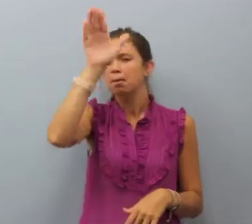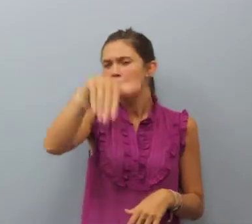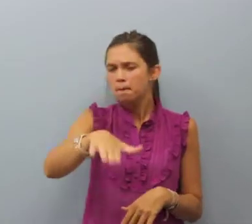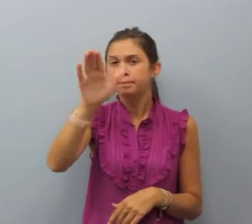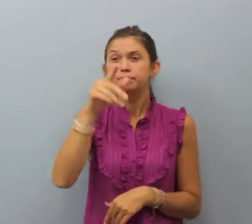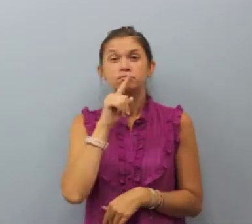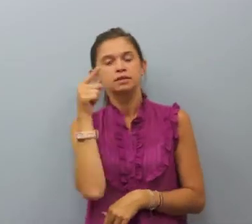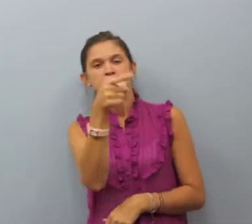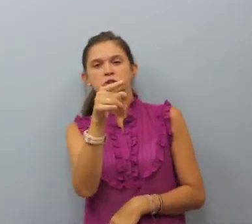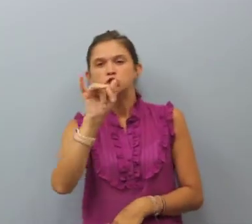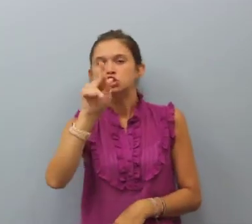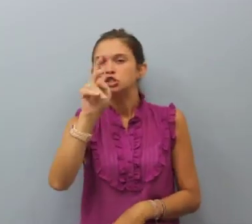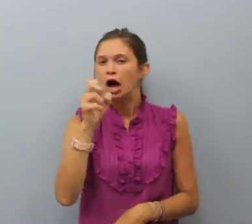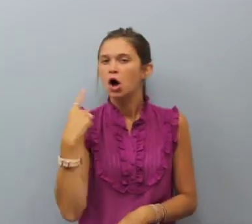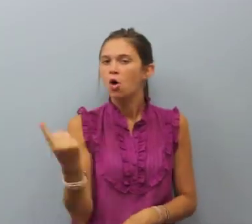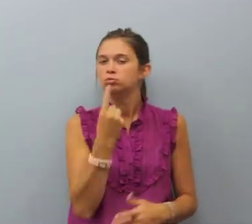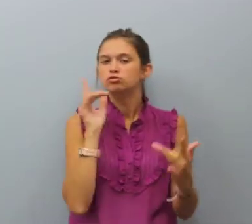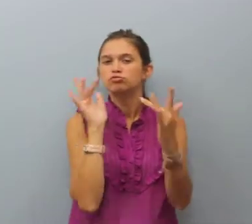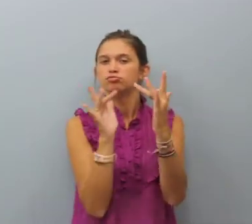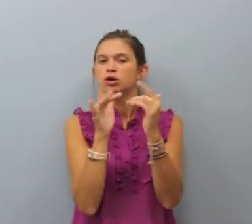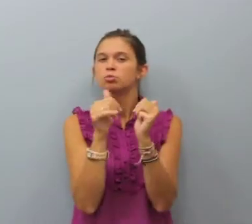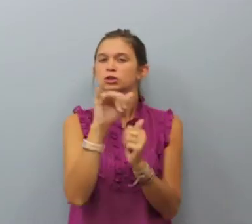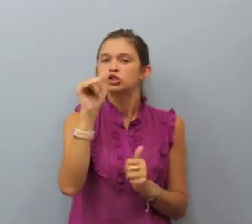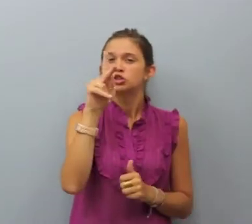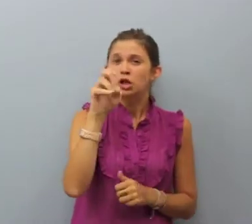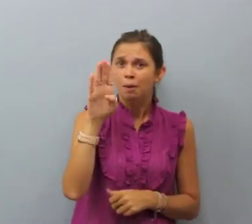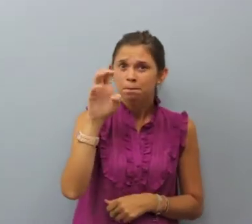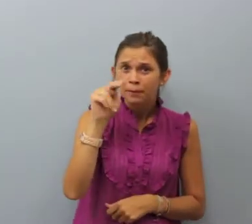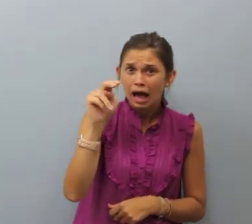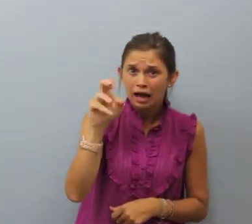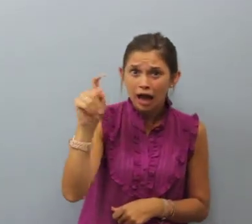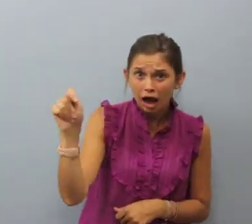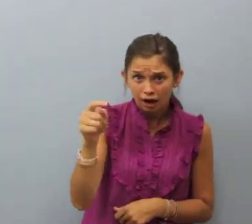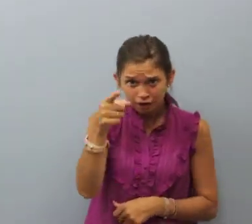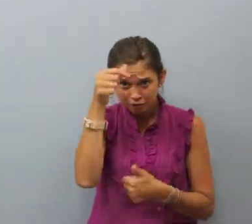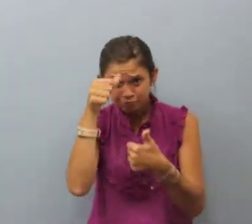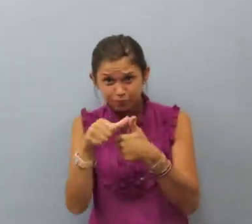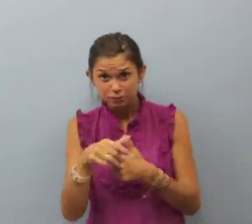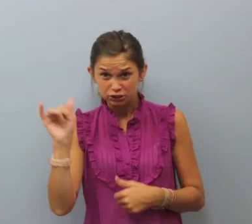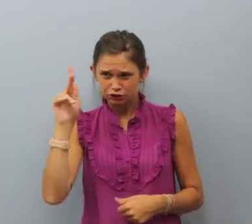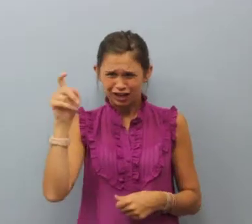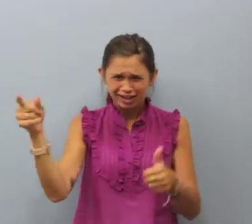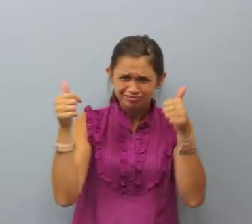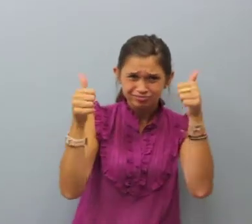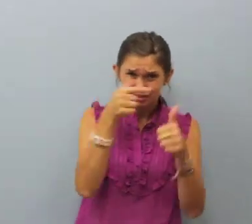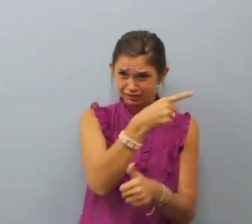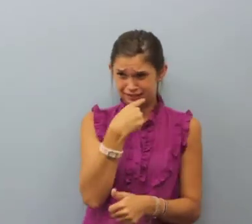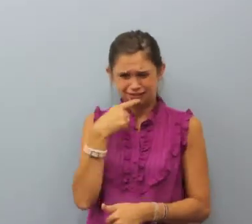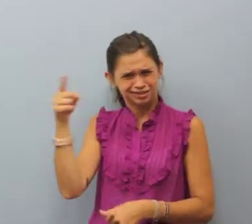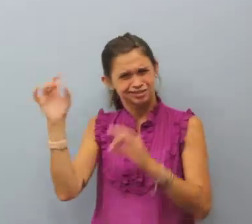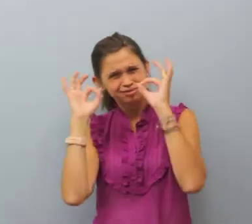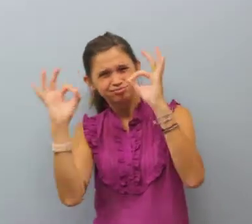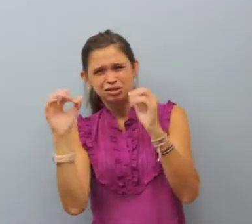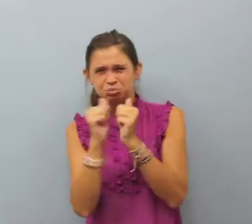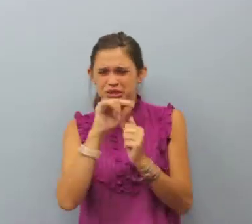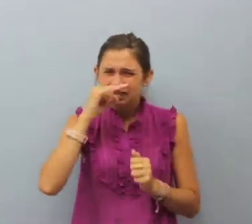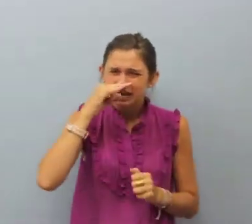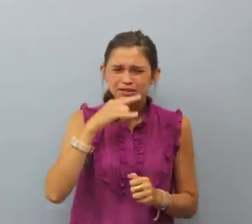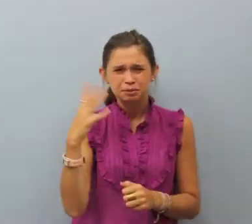in touch with, and pretty much in touch with Jake Bennett. You remember Jake? She's